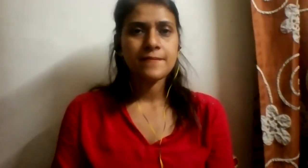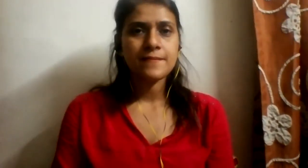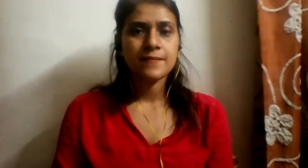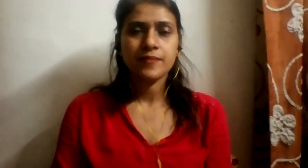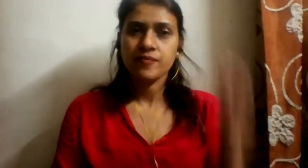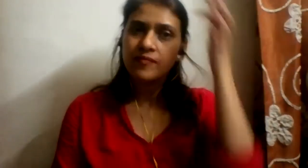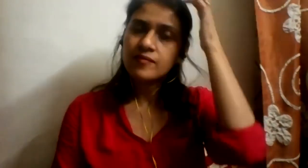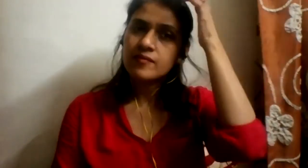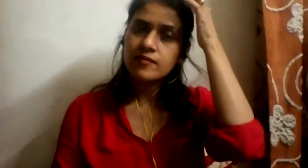Shivani.